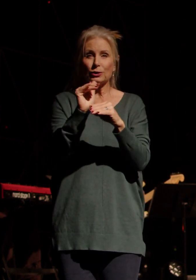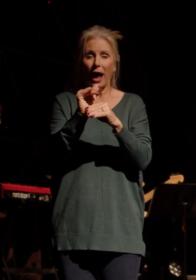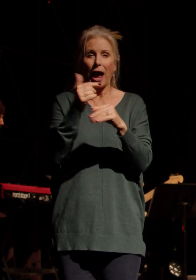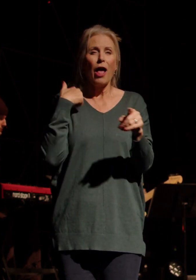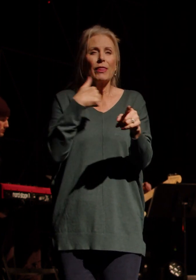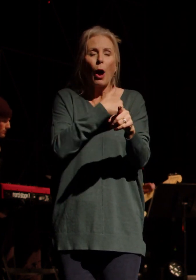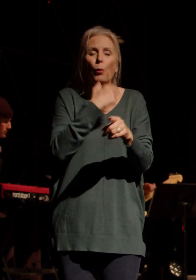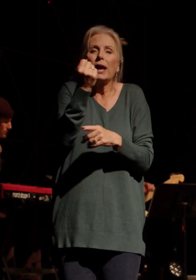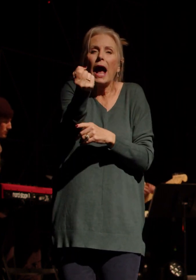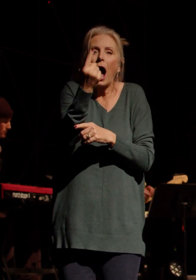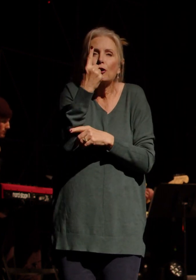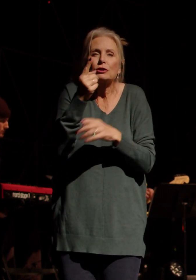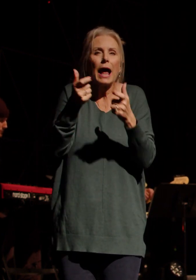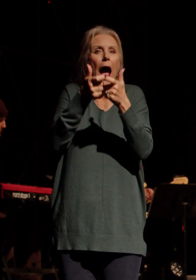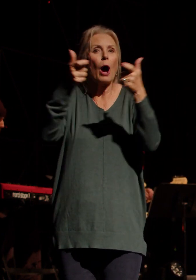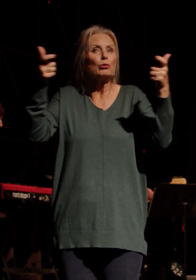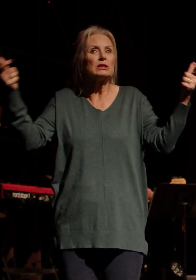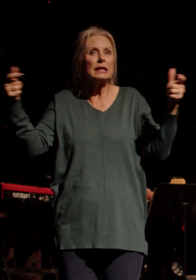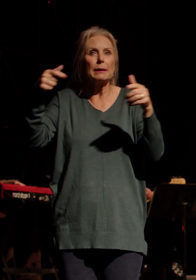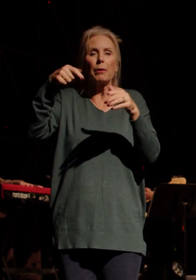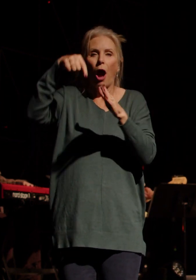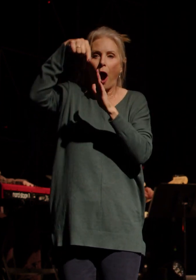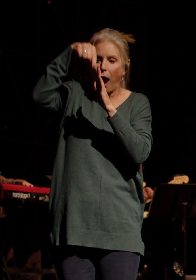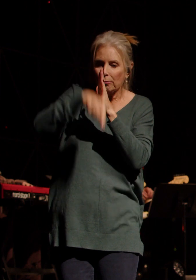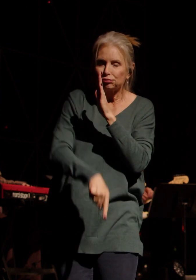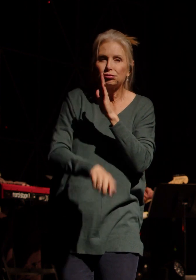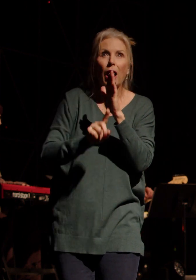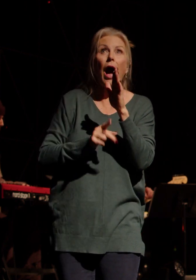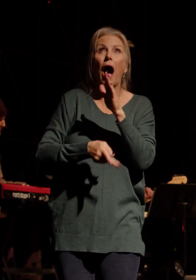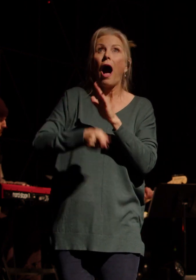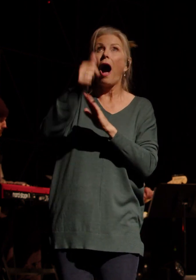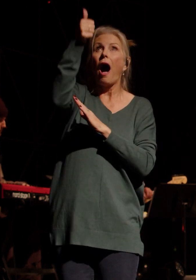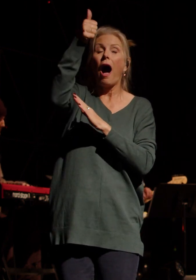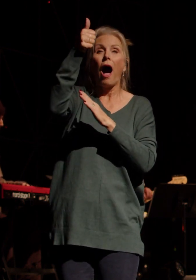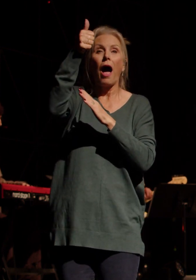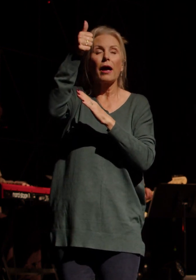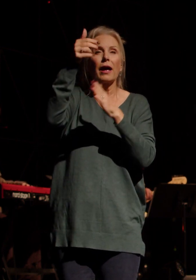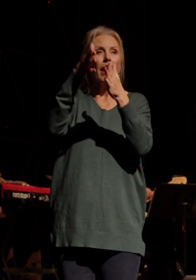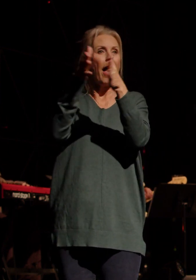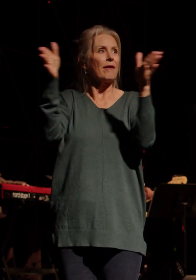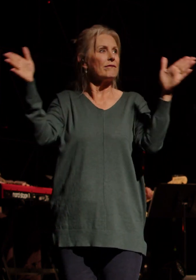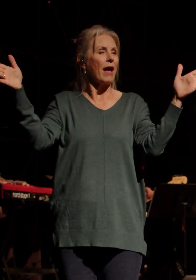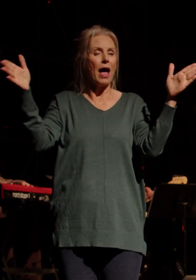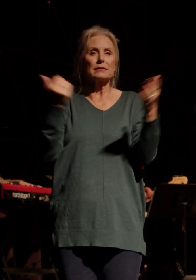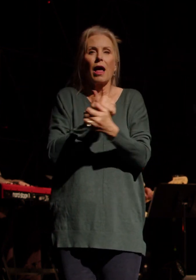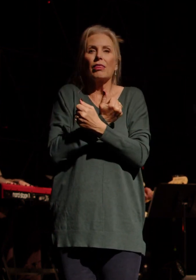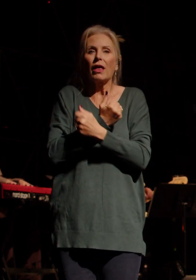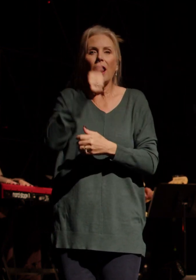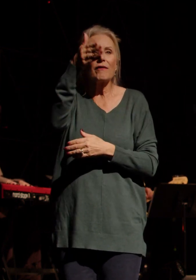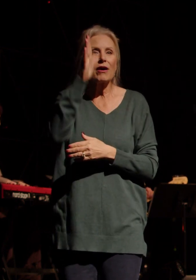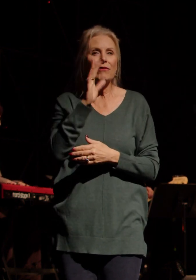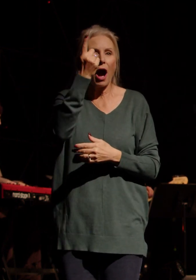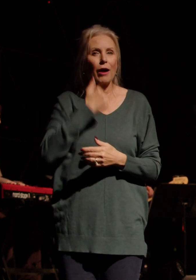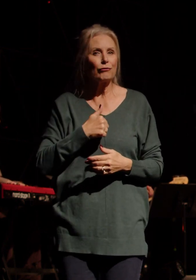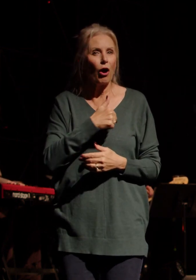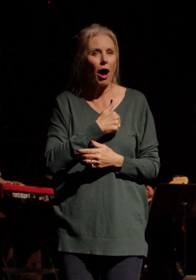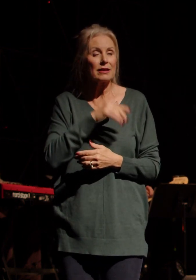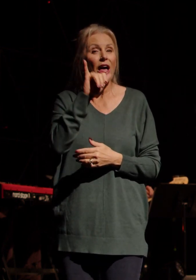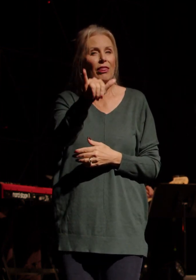deep, how wide, how vast the love of God is for us. And that's what we hold